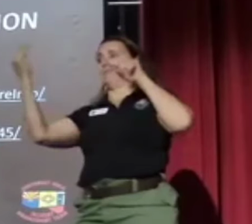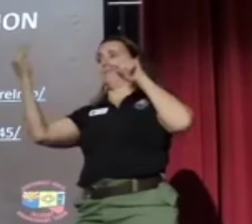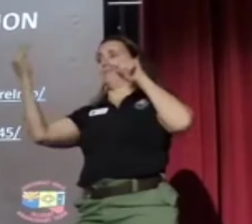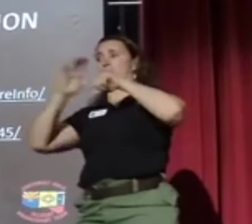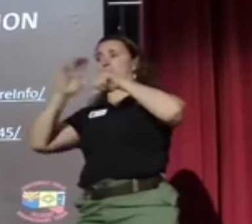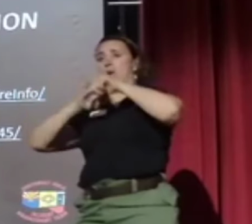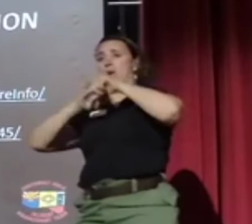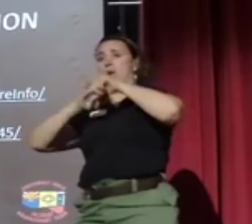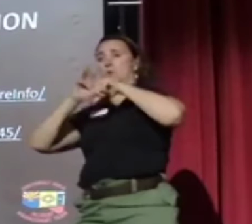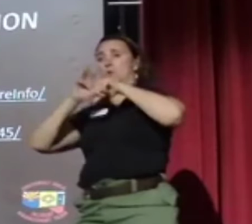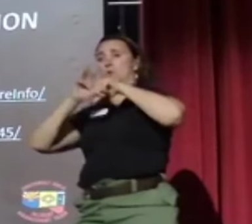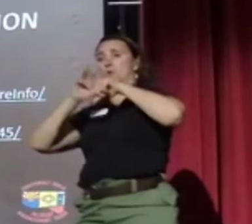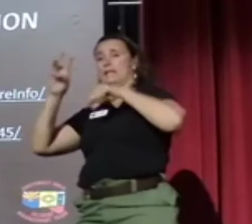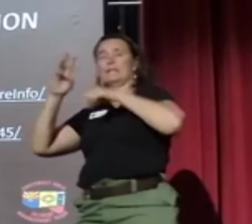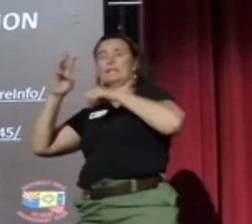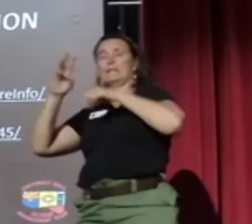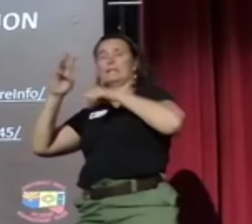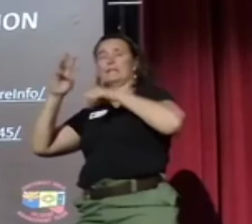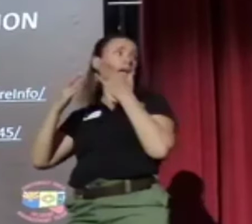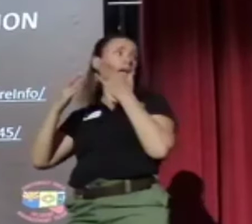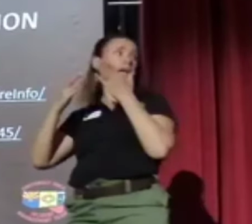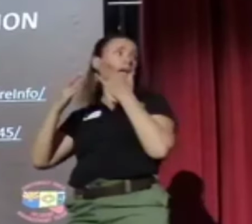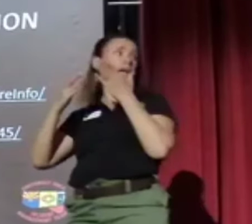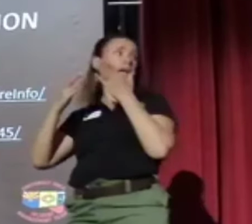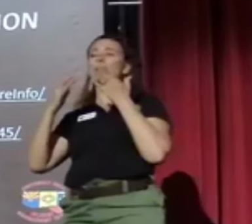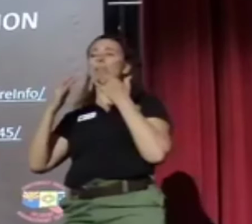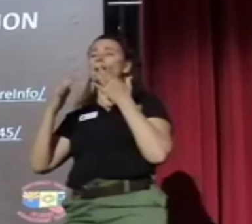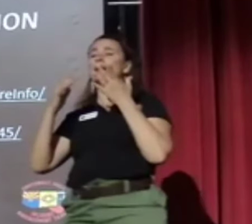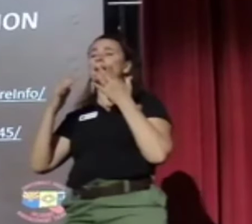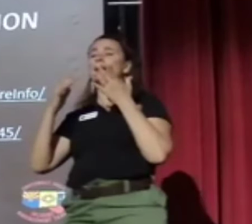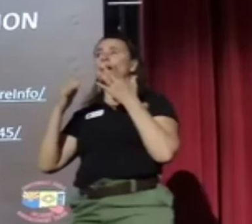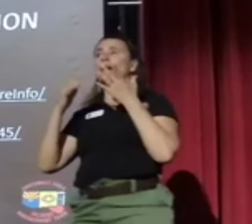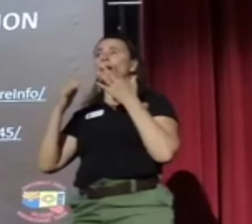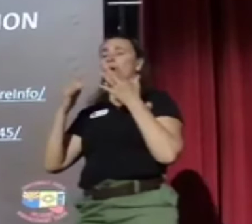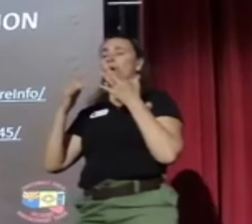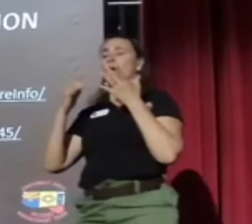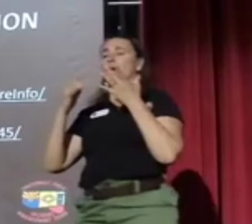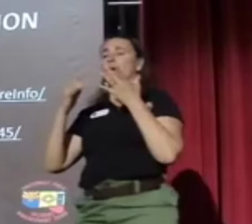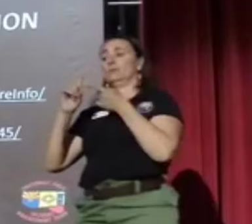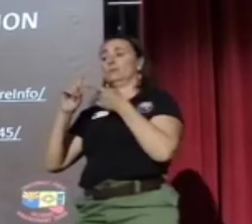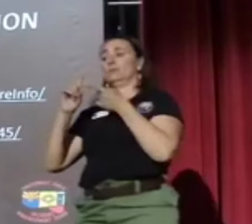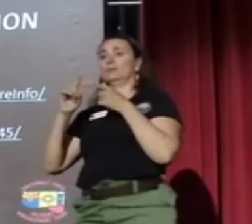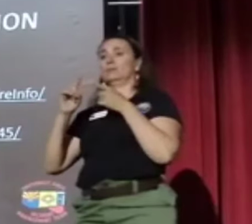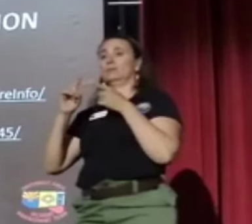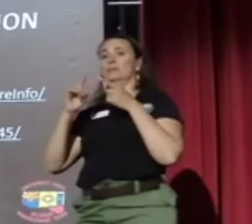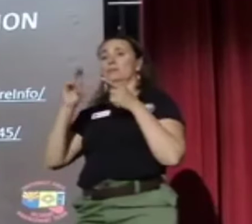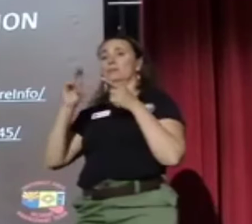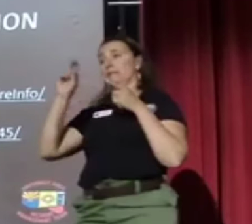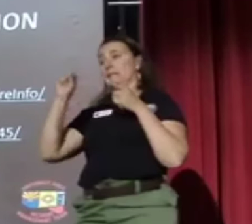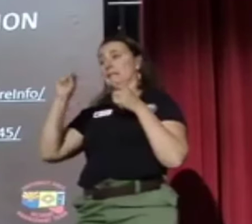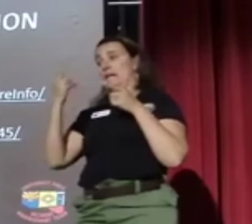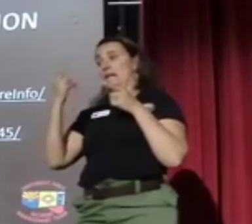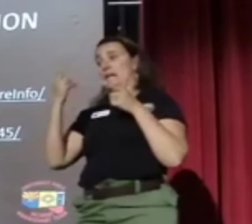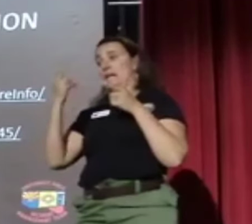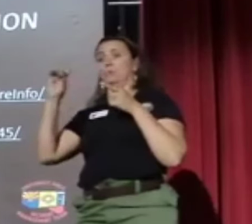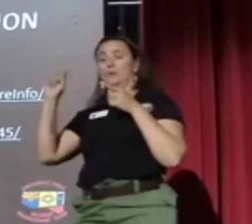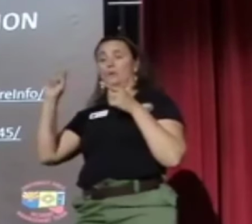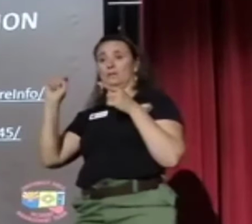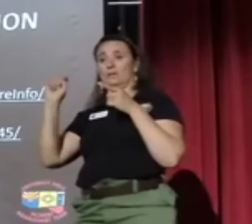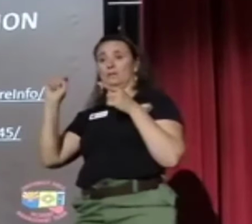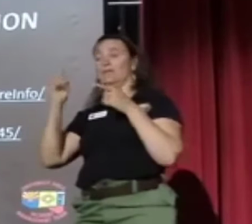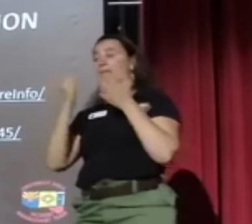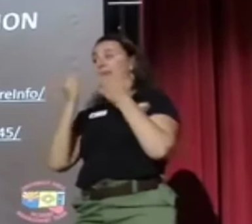there? So repeating the question is, from where the fire started up to Nash Point area, has the